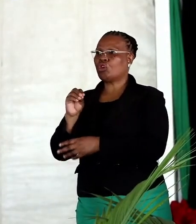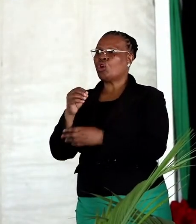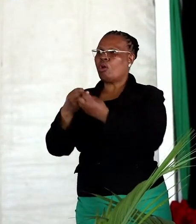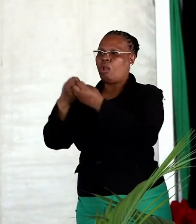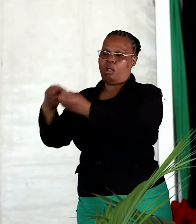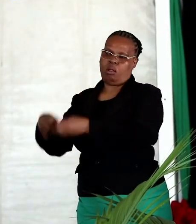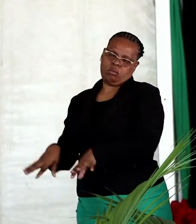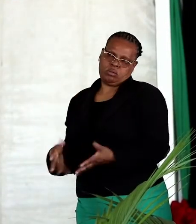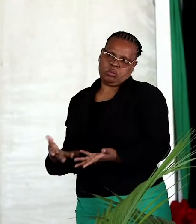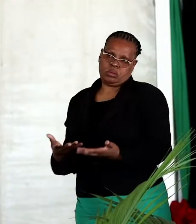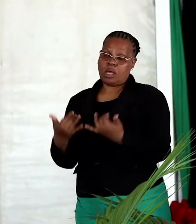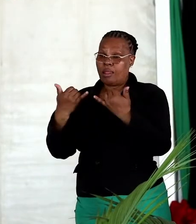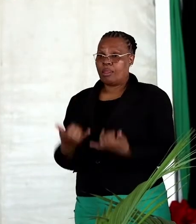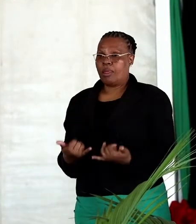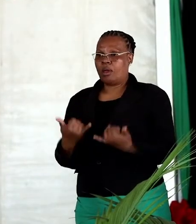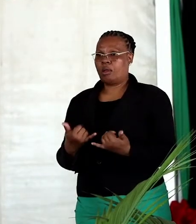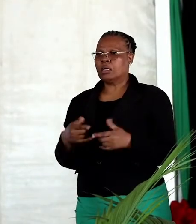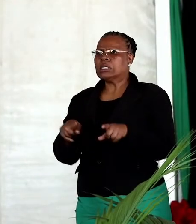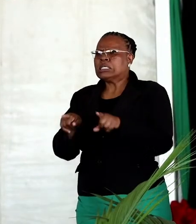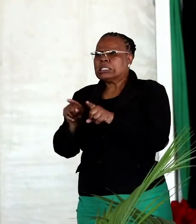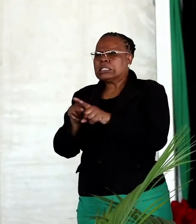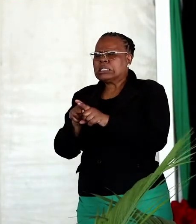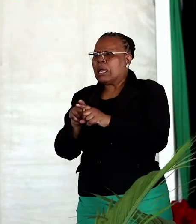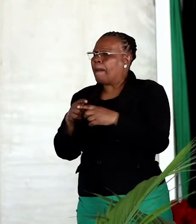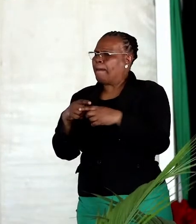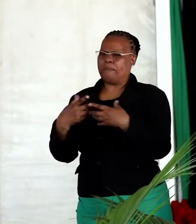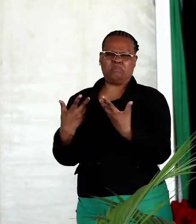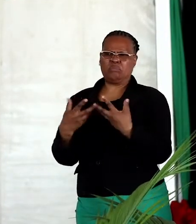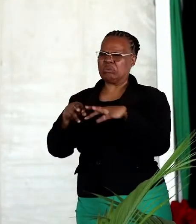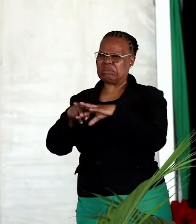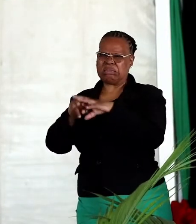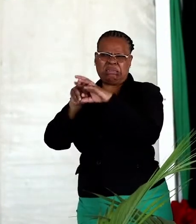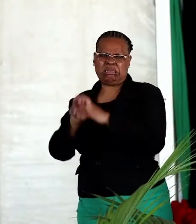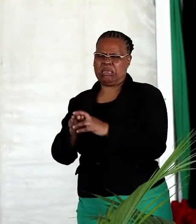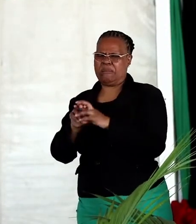struggling because they lost breadwinners.